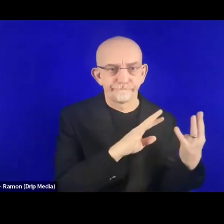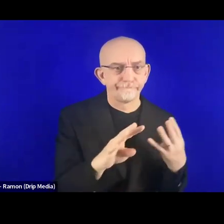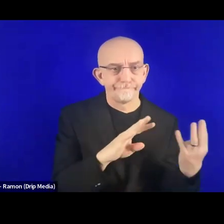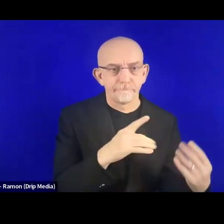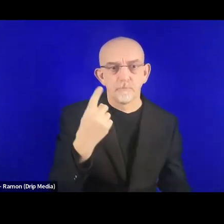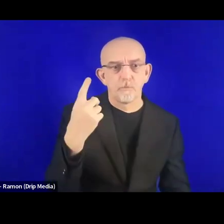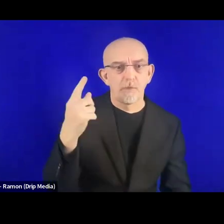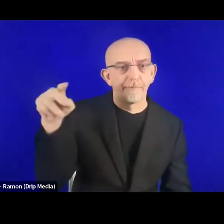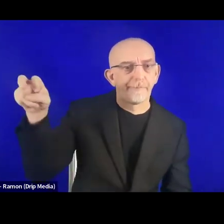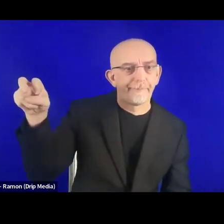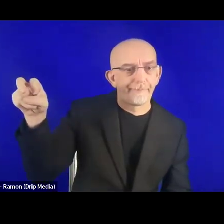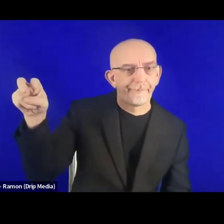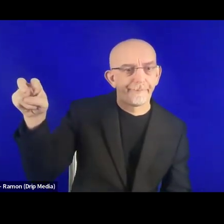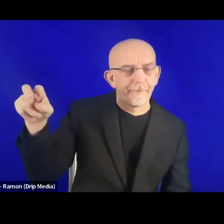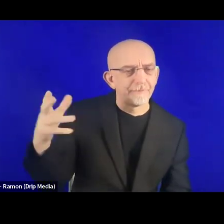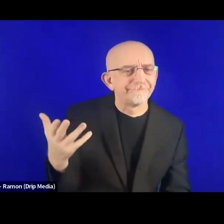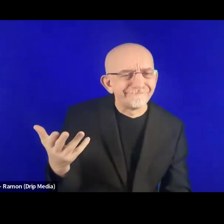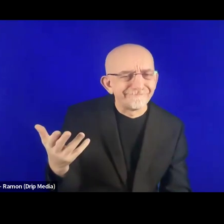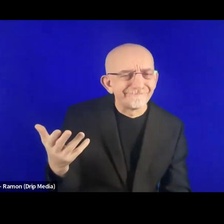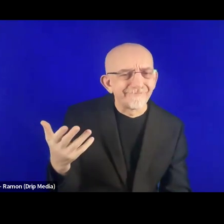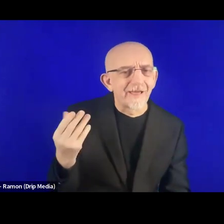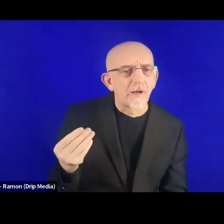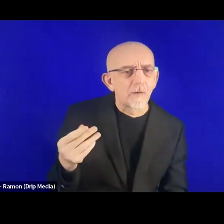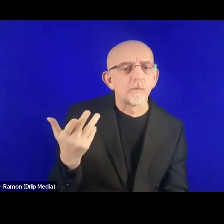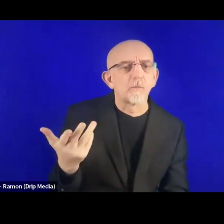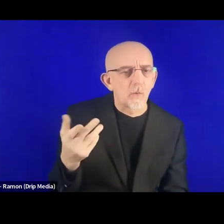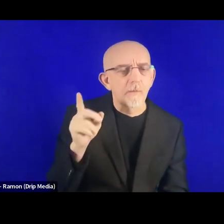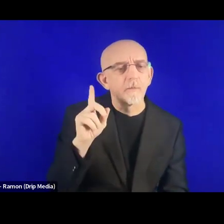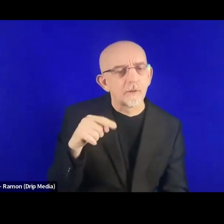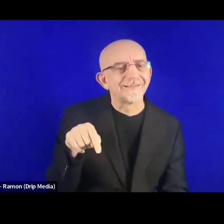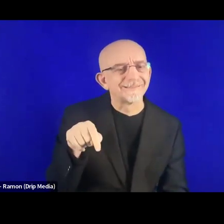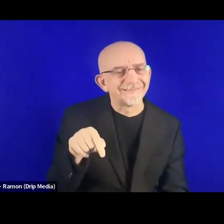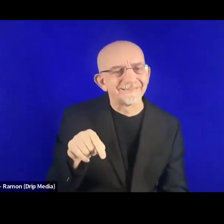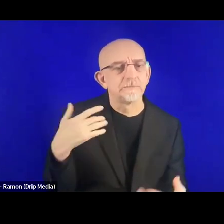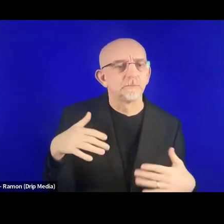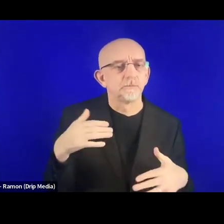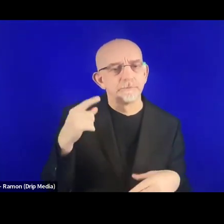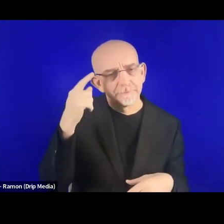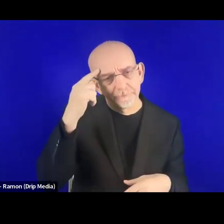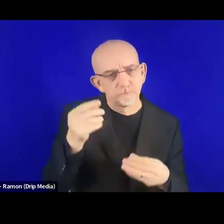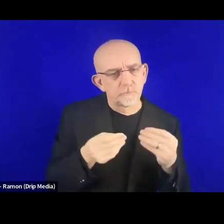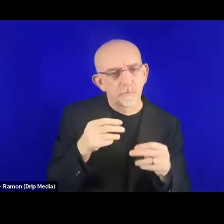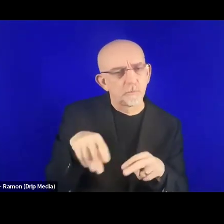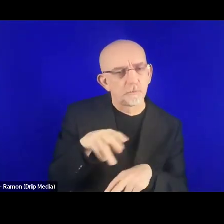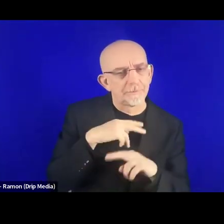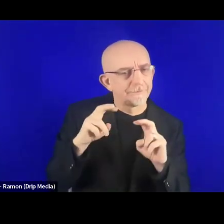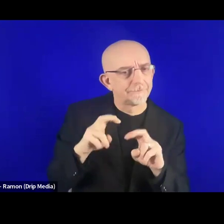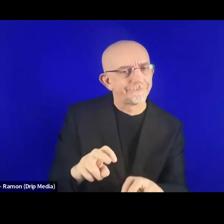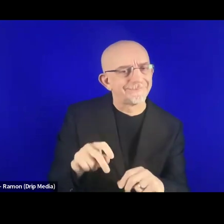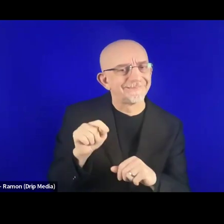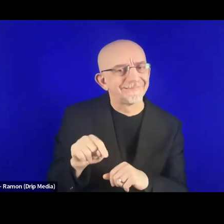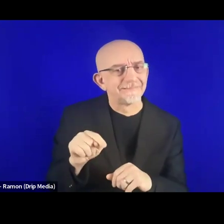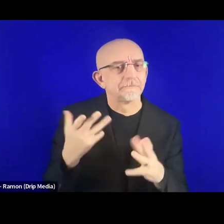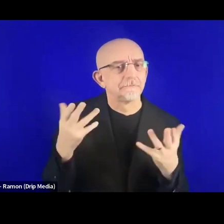effects of this climate change, it's not, persons with disability are not even factored into that response,